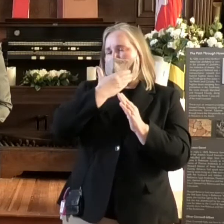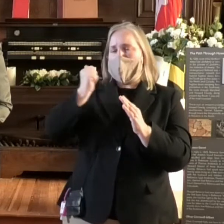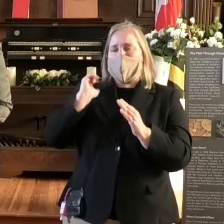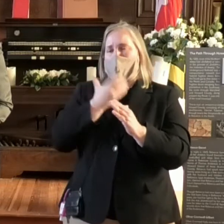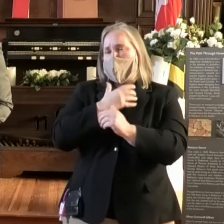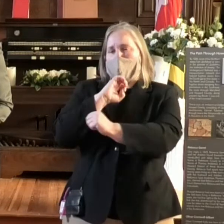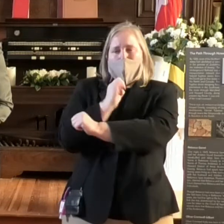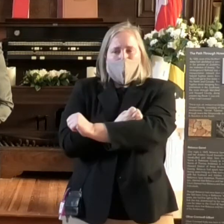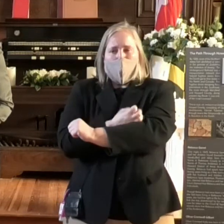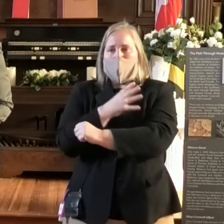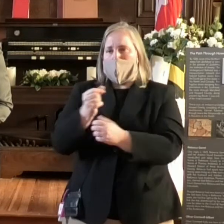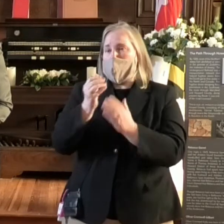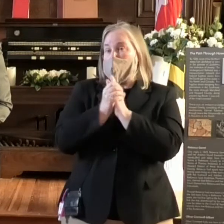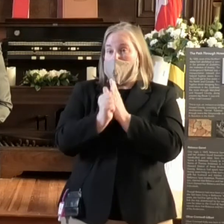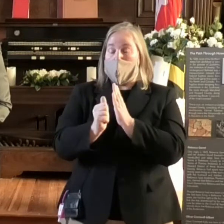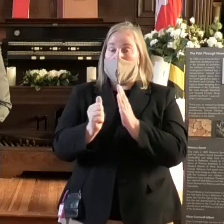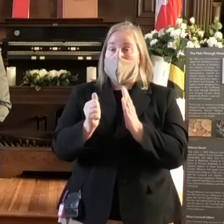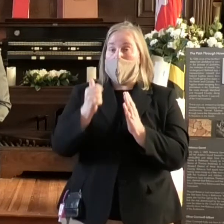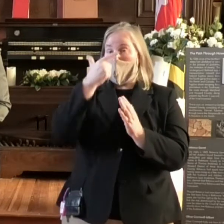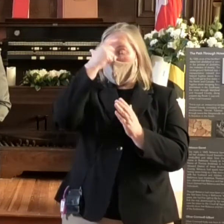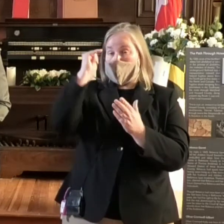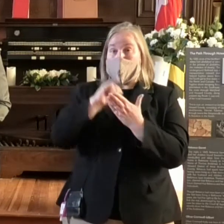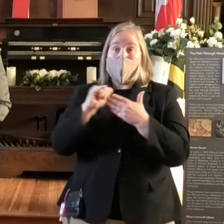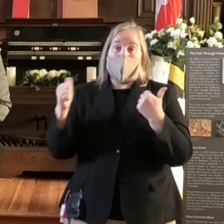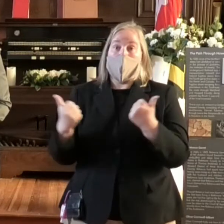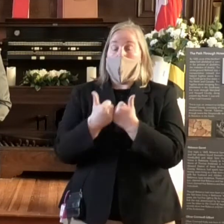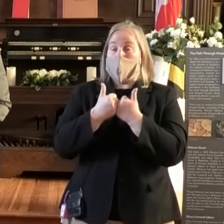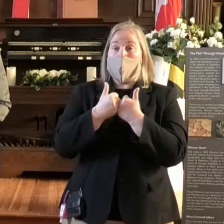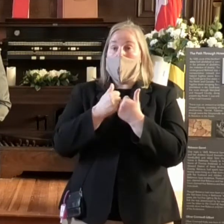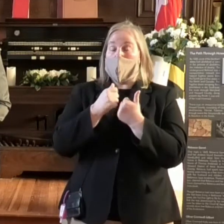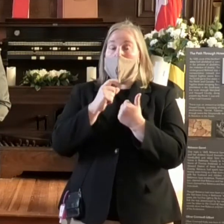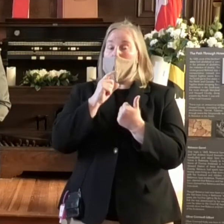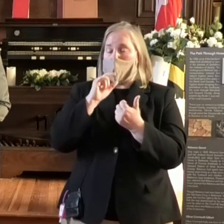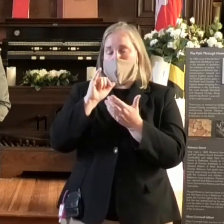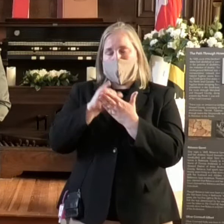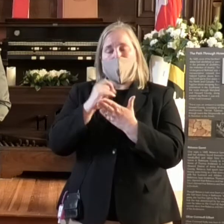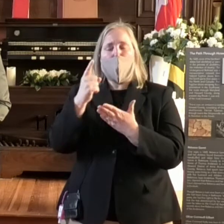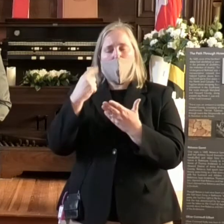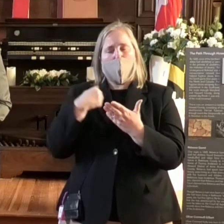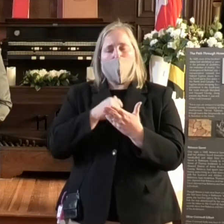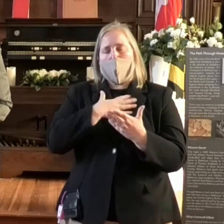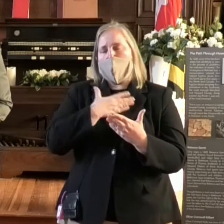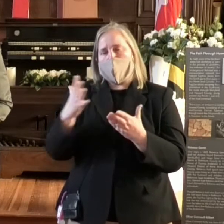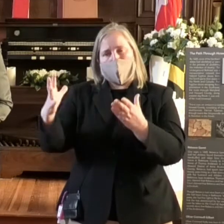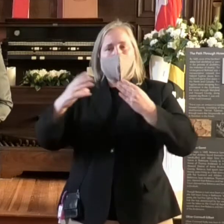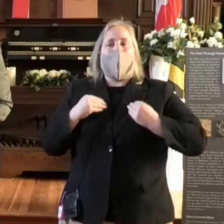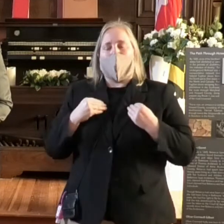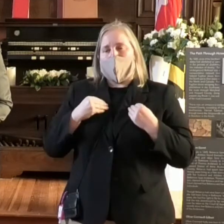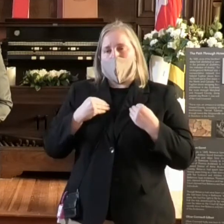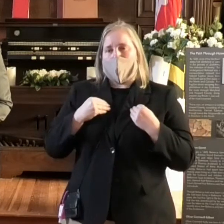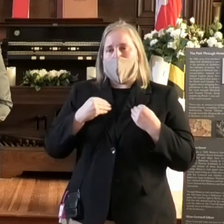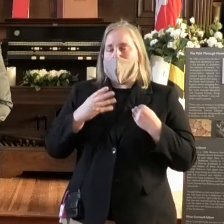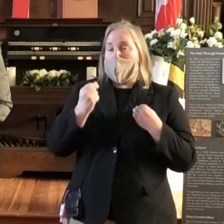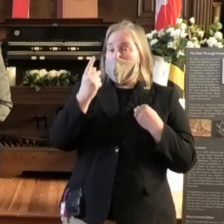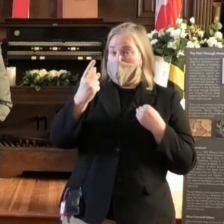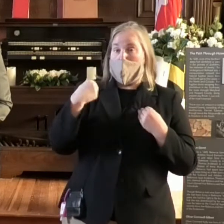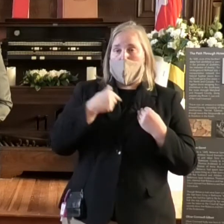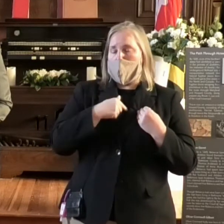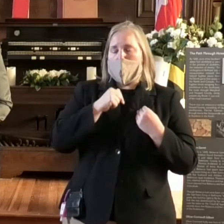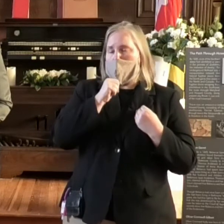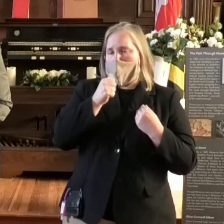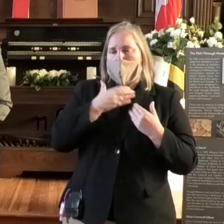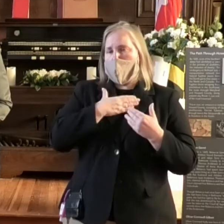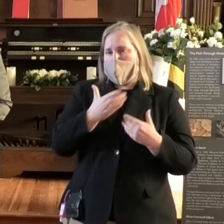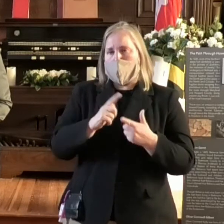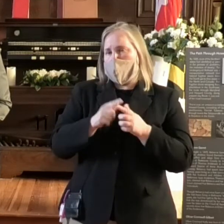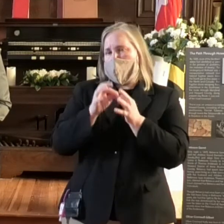and skills, because that challenge is one that we are willing to accept and one we are unwilling